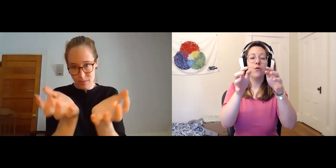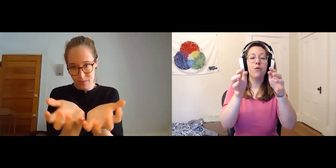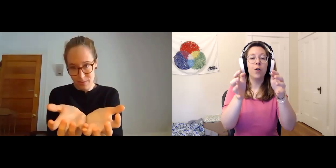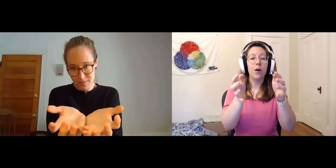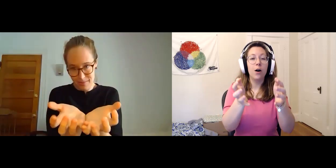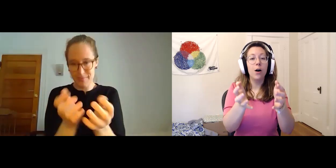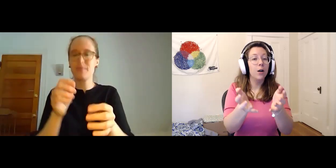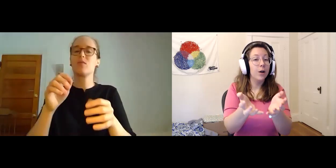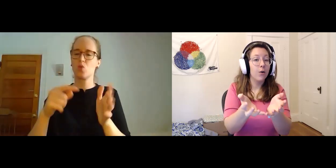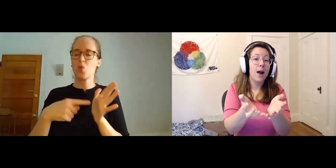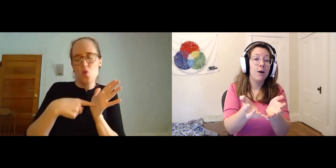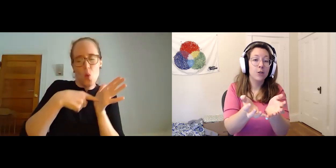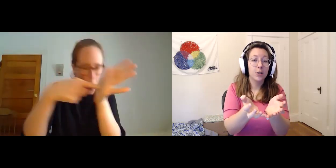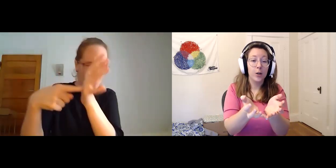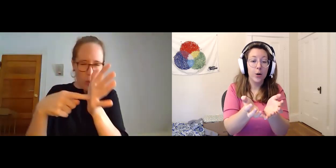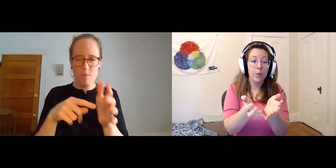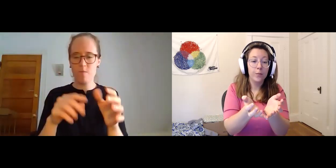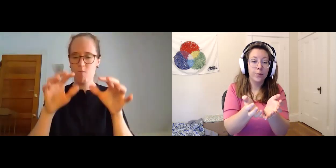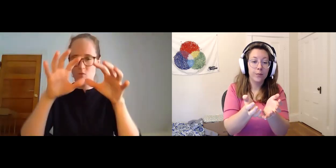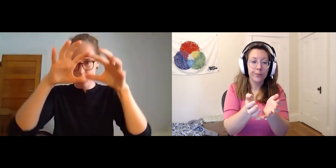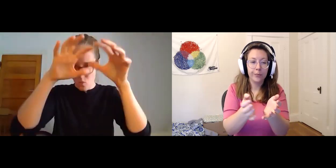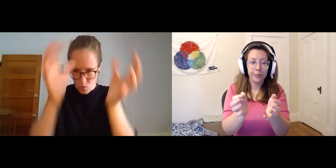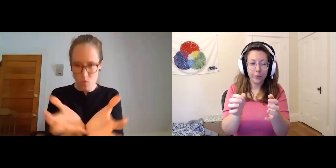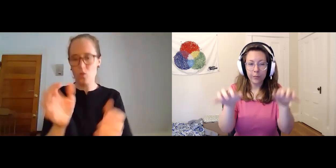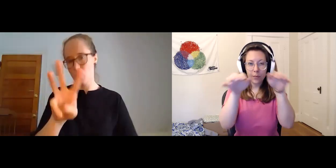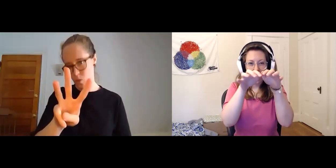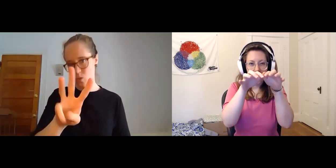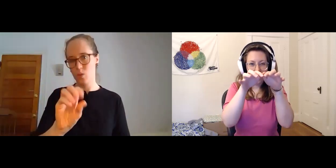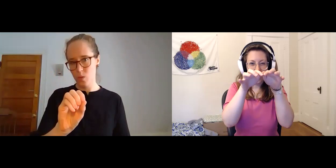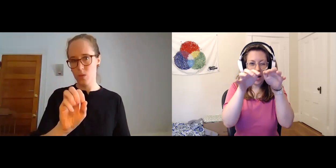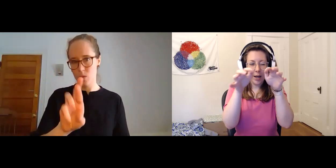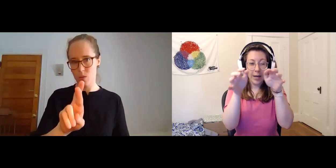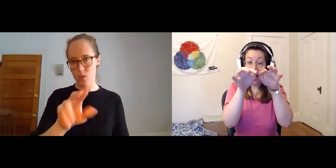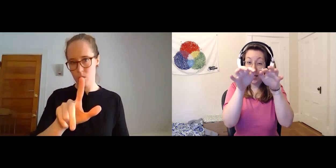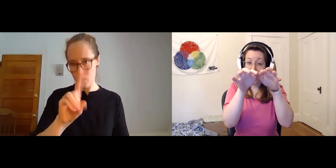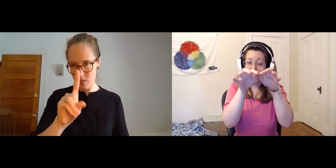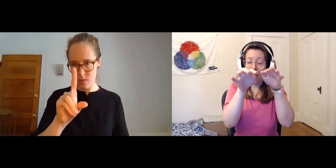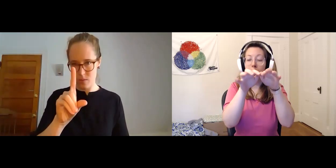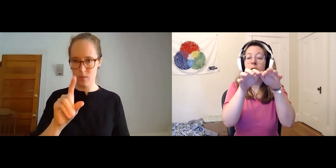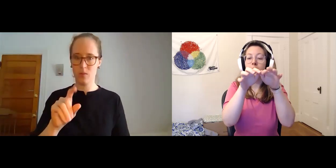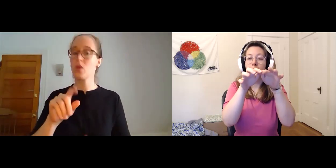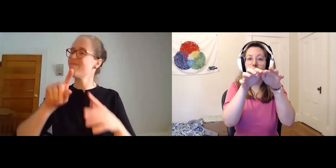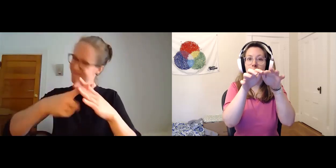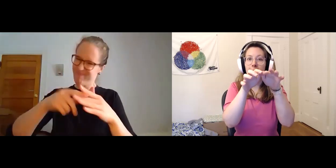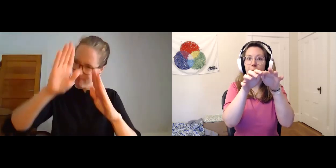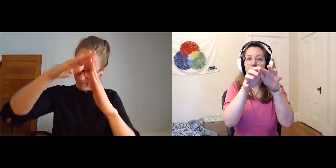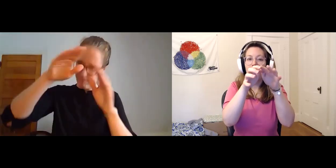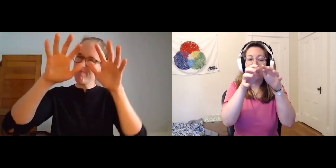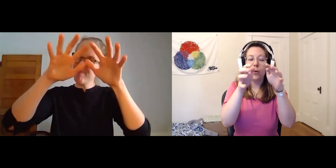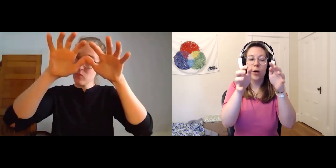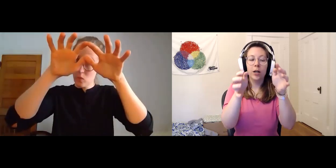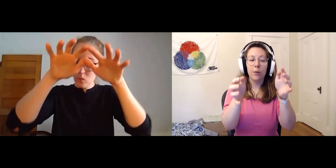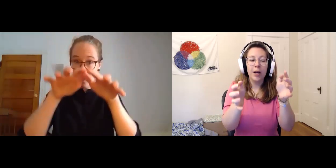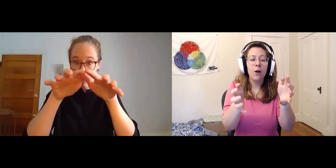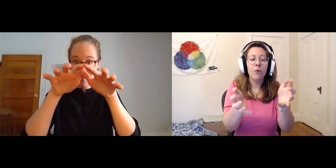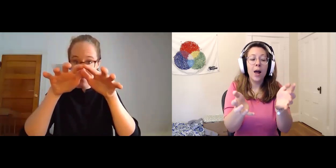and you follow it around your globe. And you try, and you got to start at the top. So we start at the top and